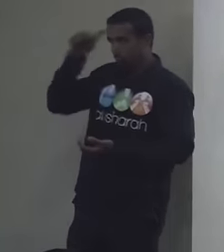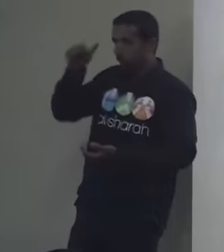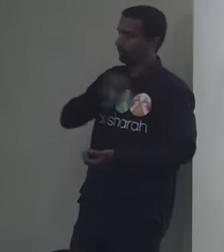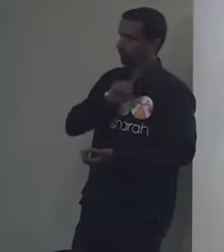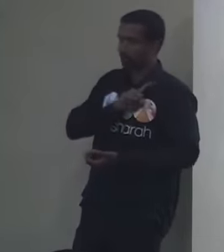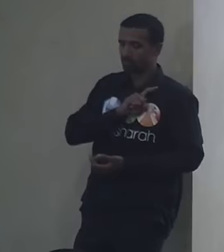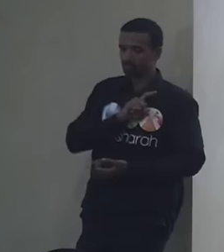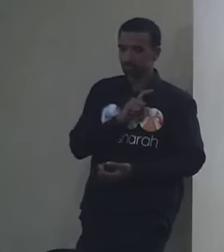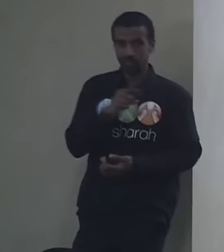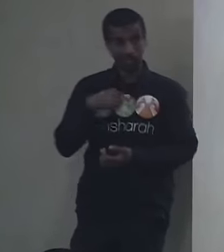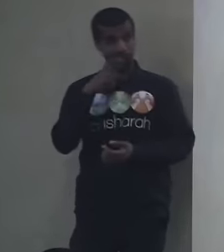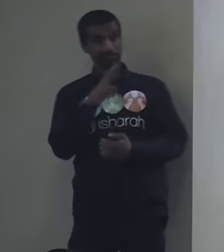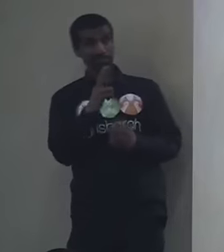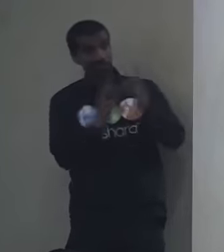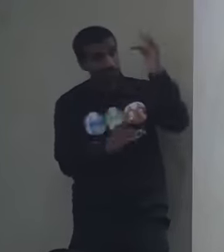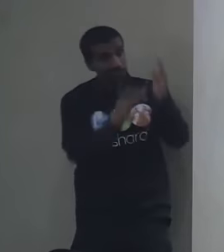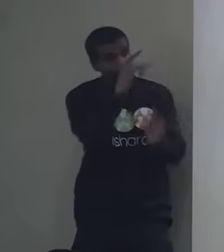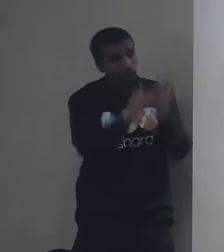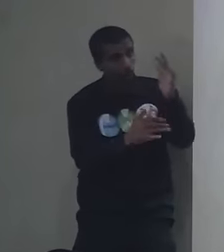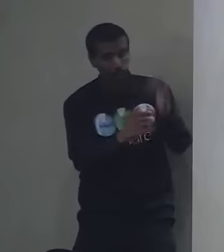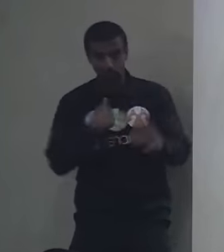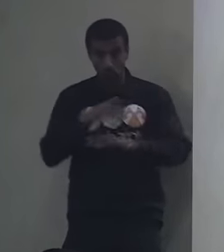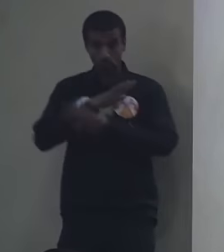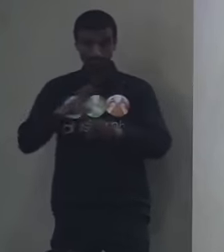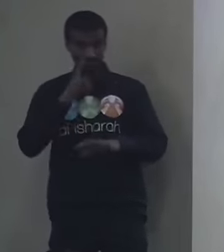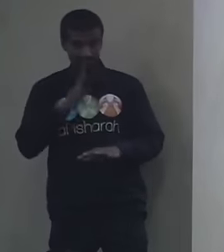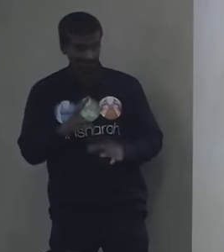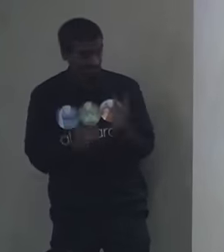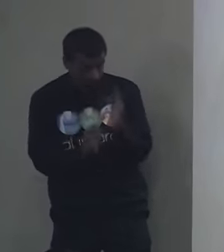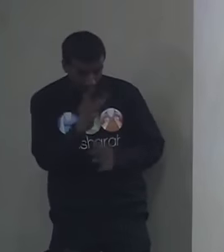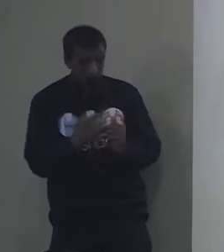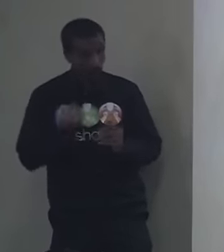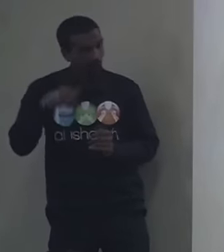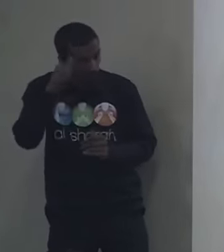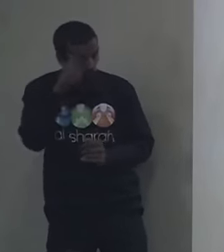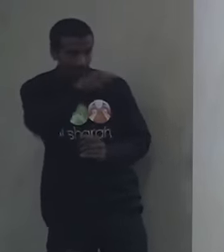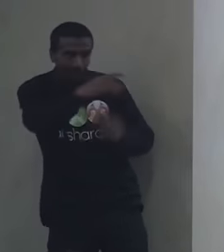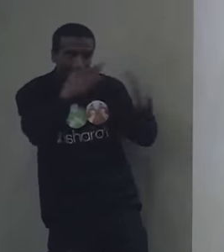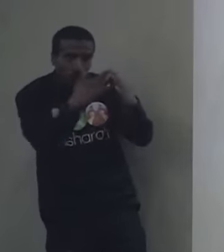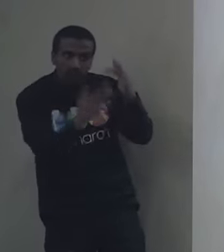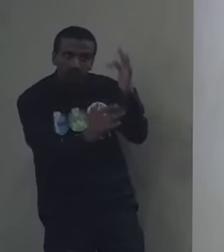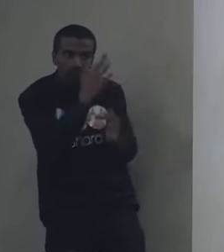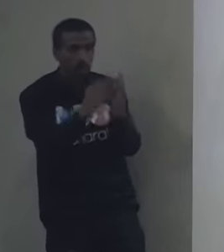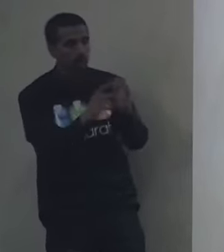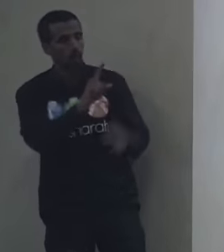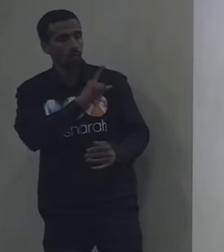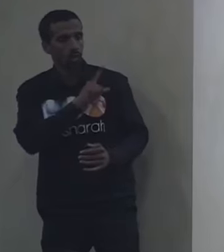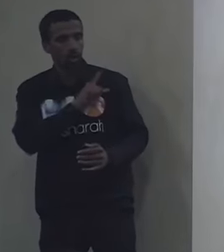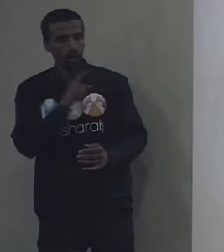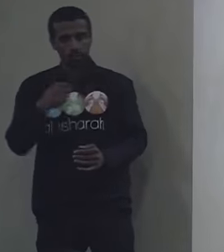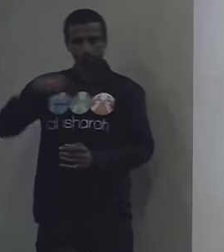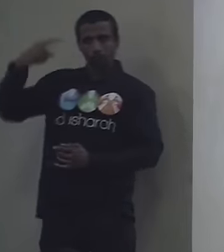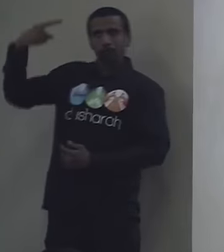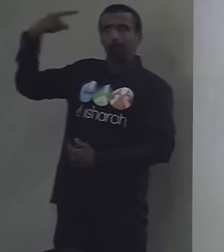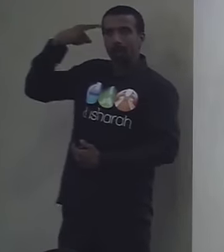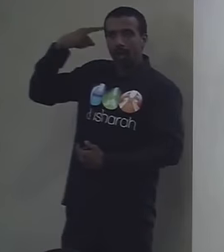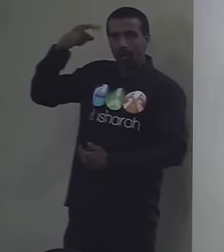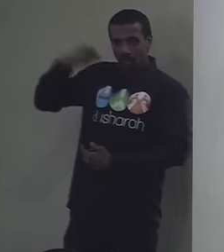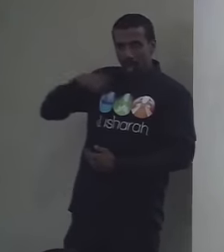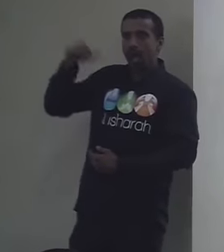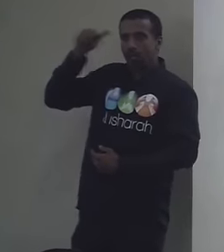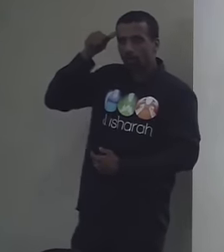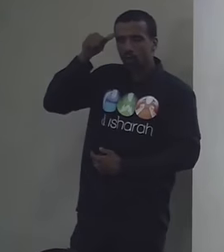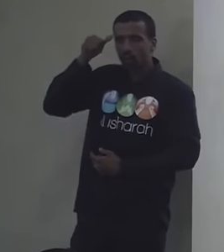There's a smoke. I don't need to see it to believe it. When evidence, knowledge, thinking leads you to a